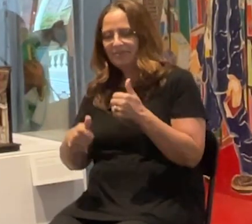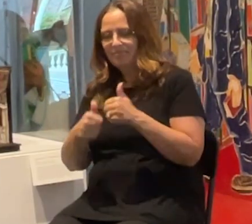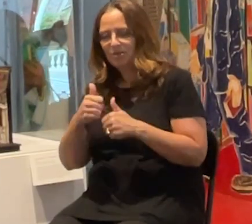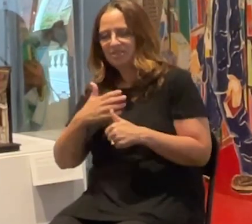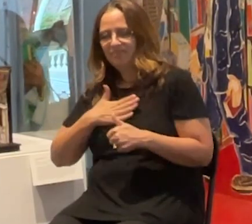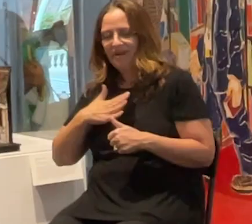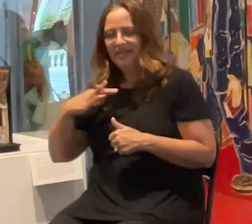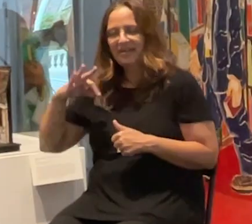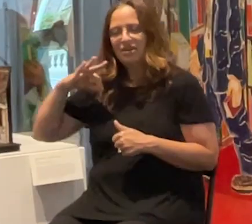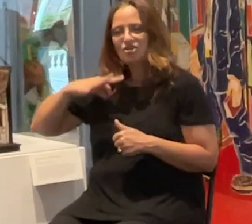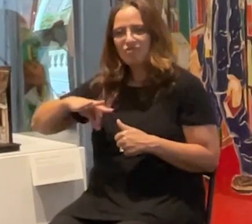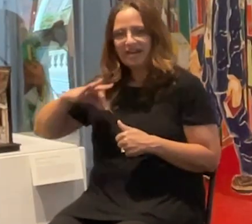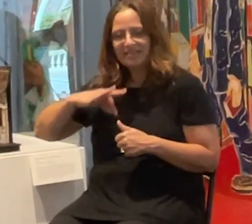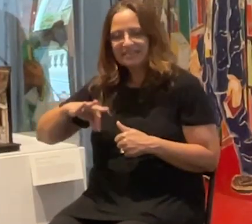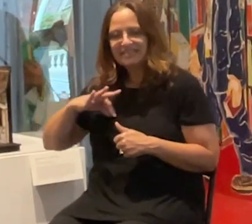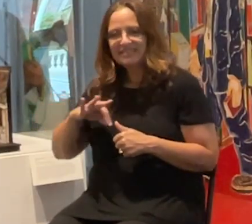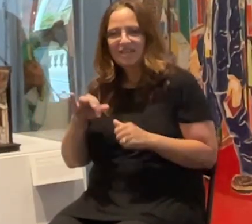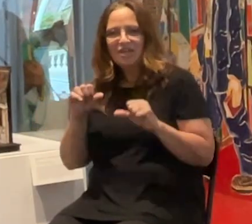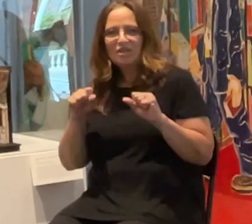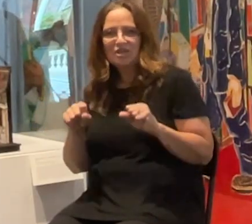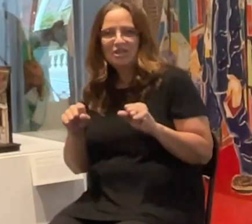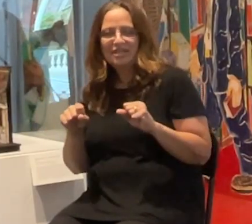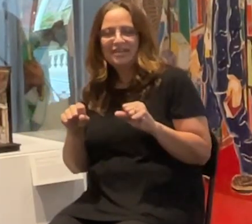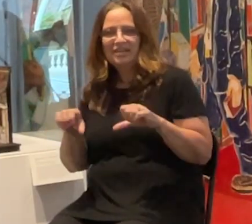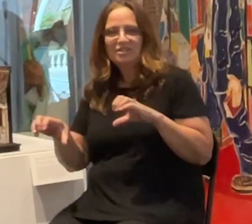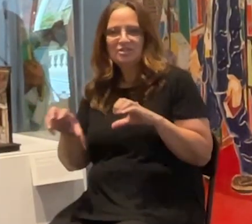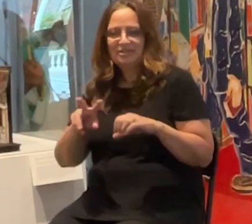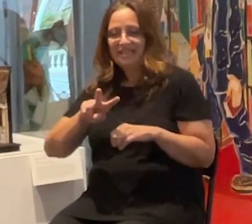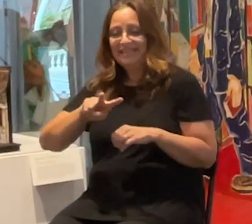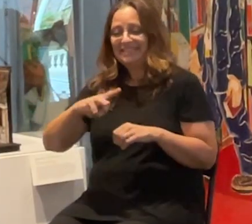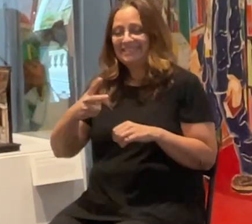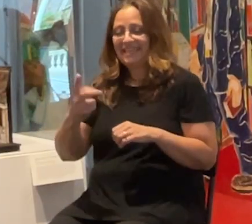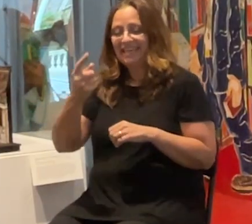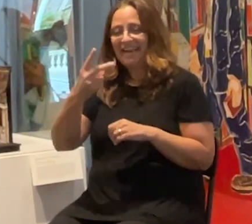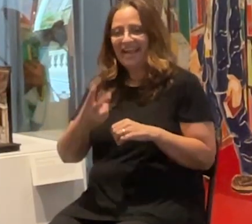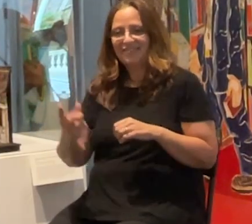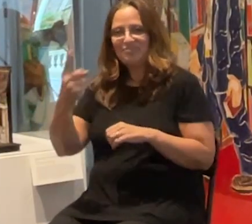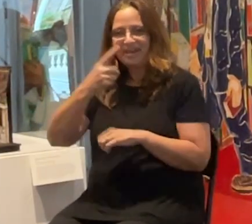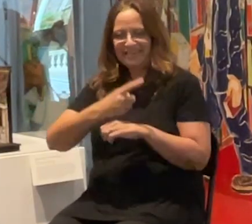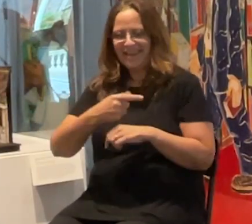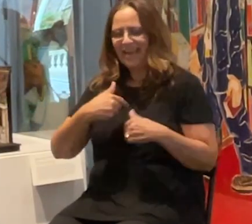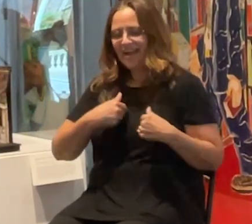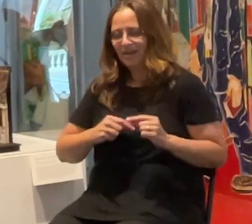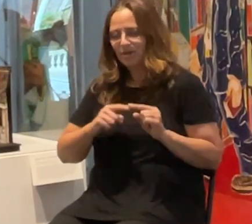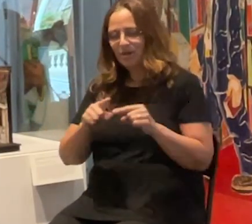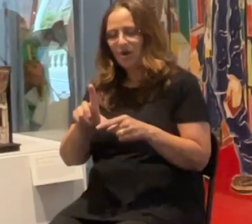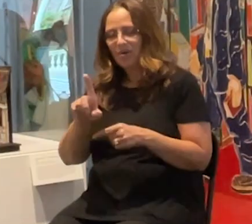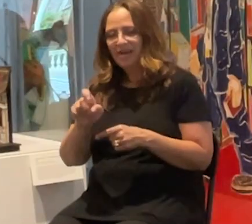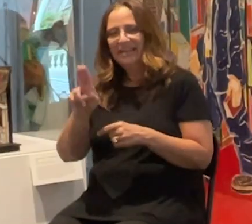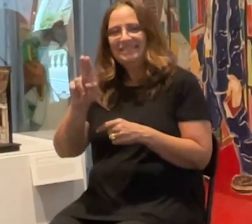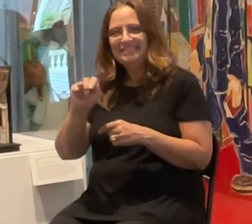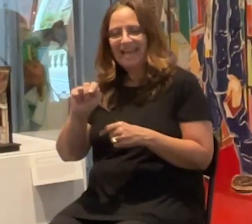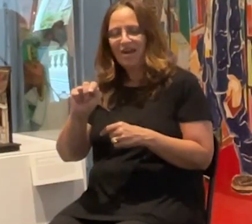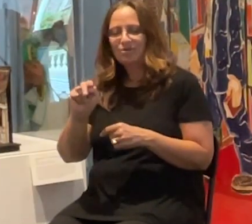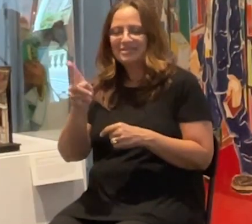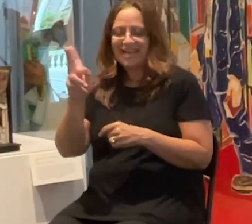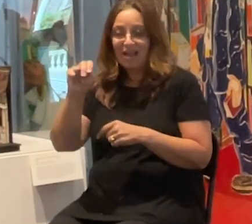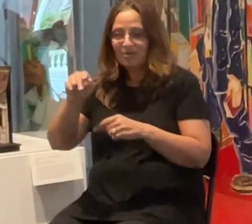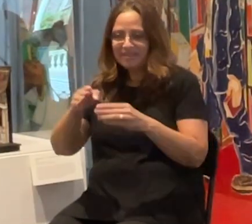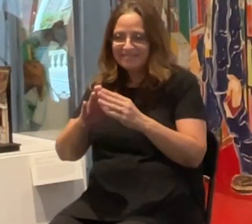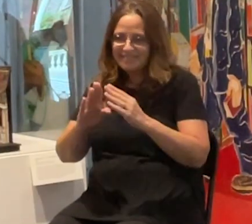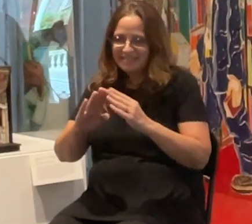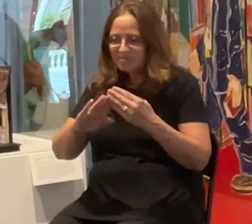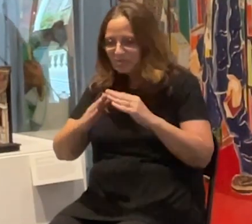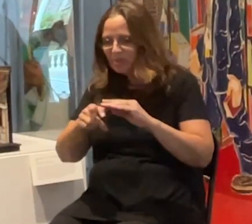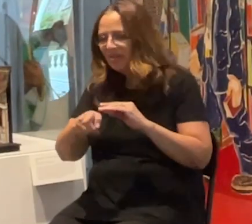and I could basically kind of cut the second half of my day and go downtown and work for Red on a project he was doing. So